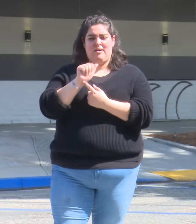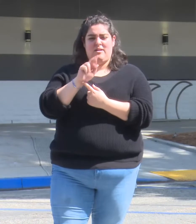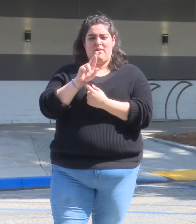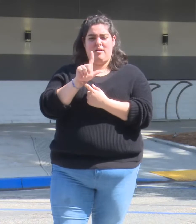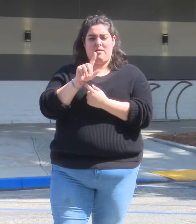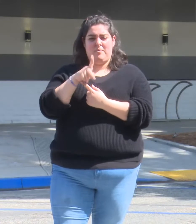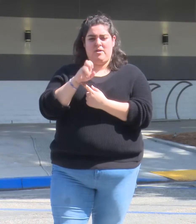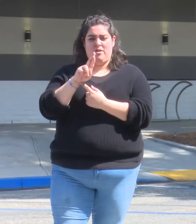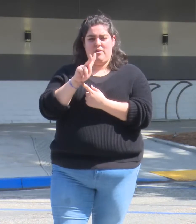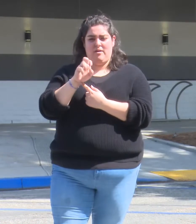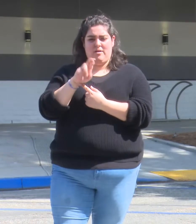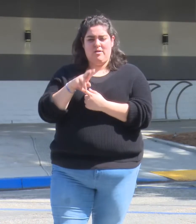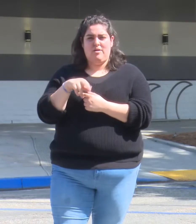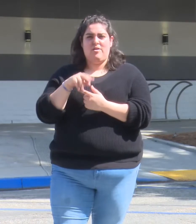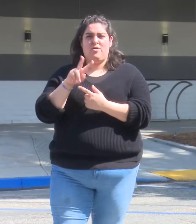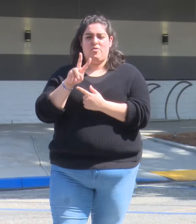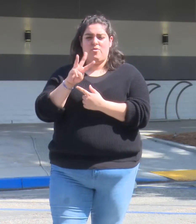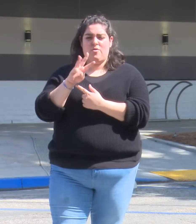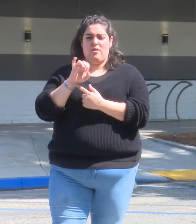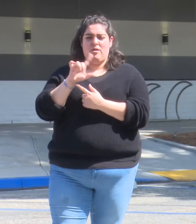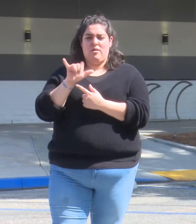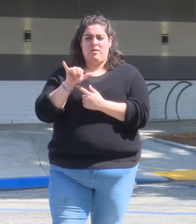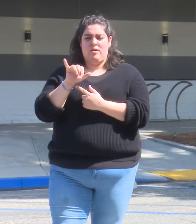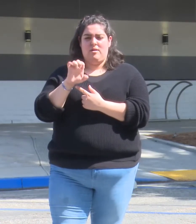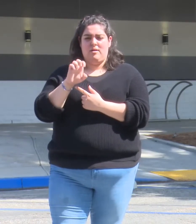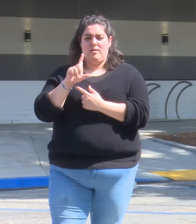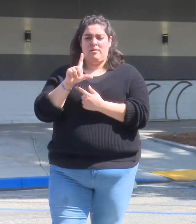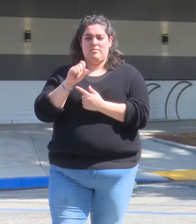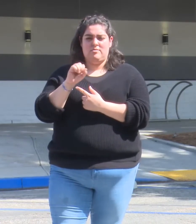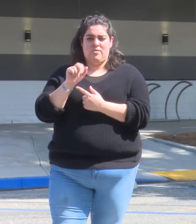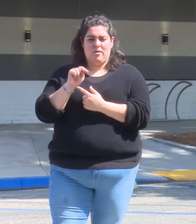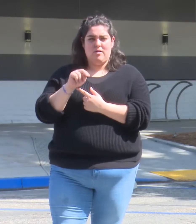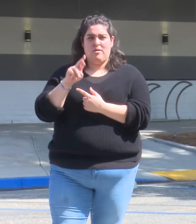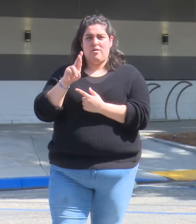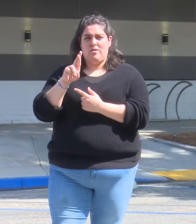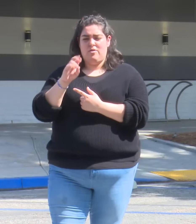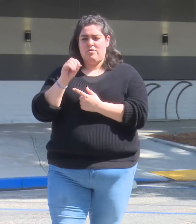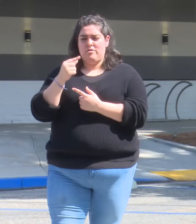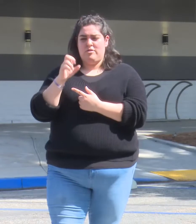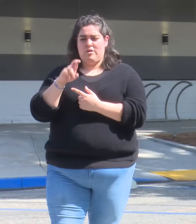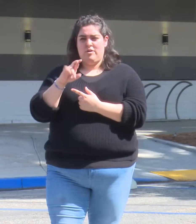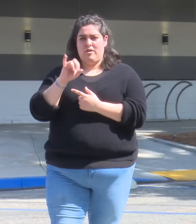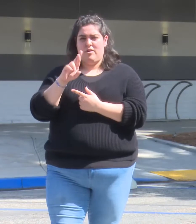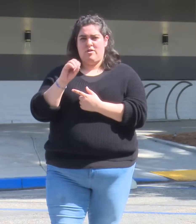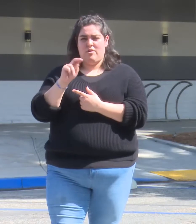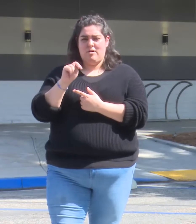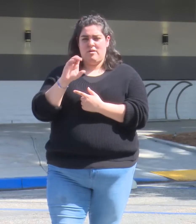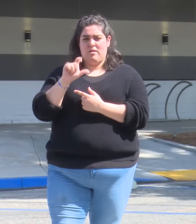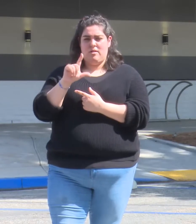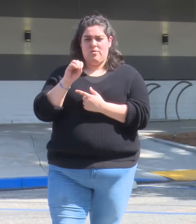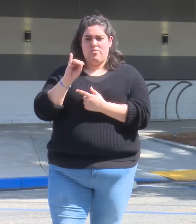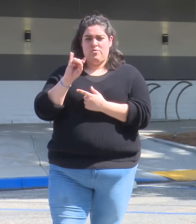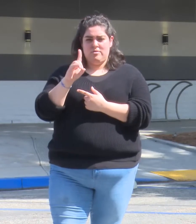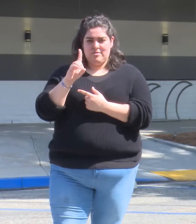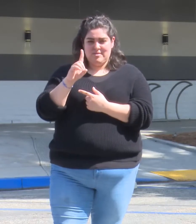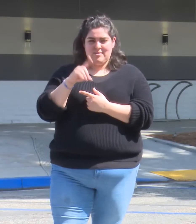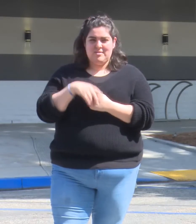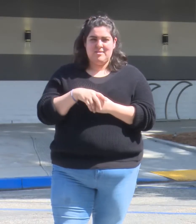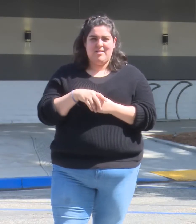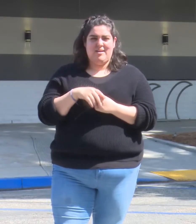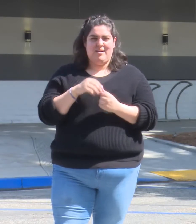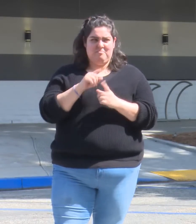Dan Bomberry, and Roger Ironcloud. These were all EOP students, and they were all from different parts